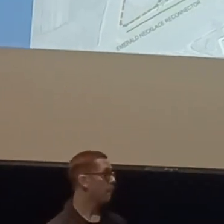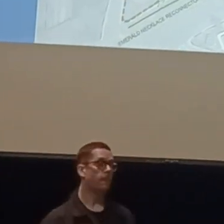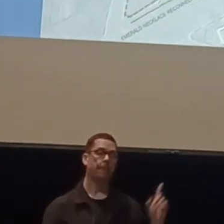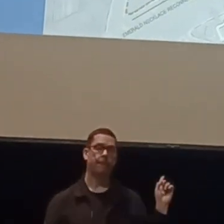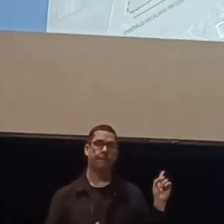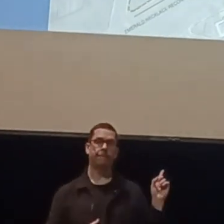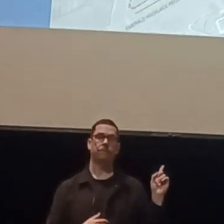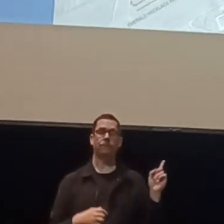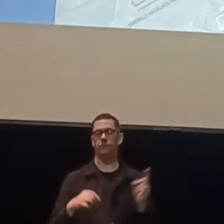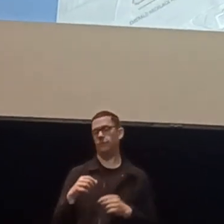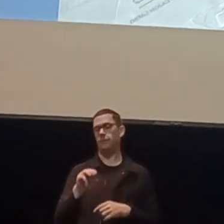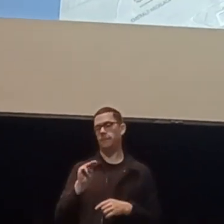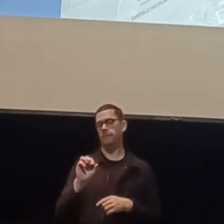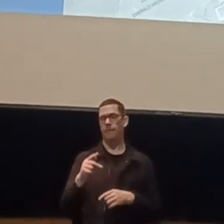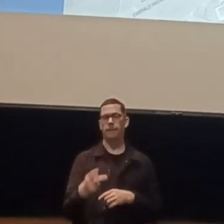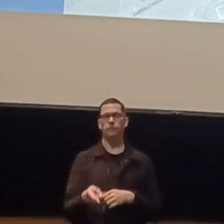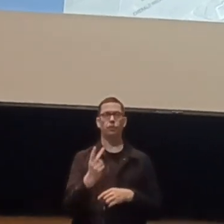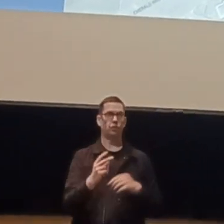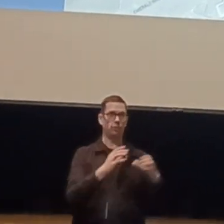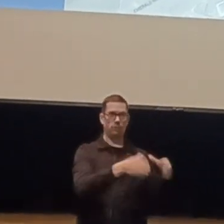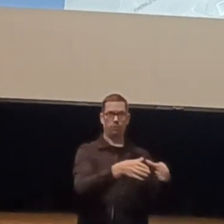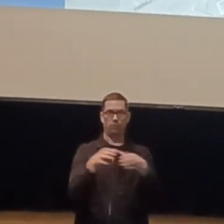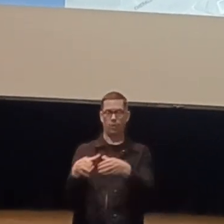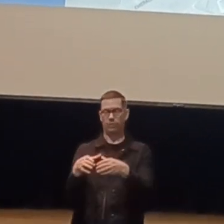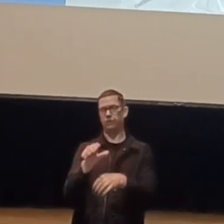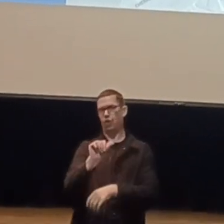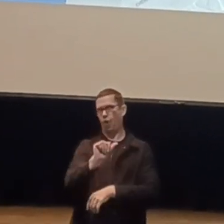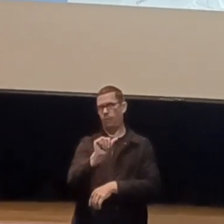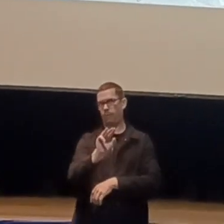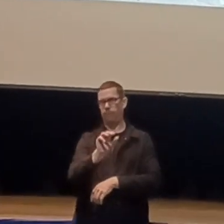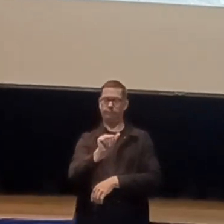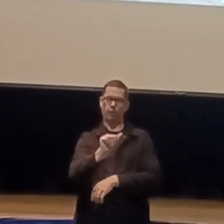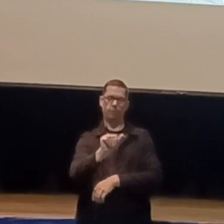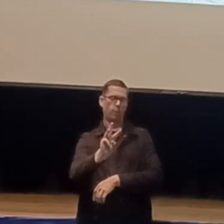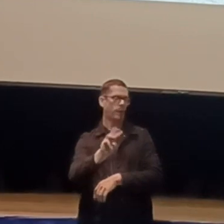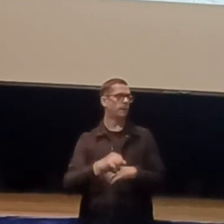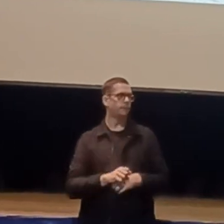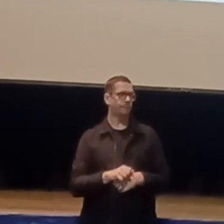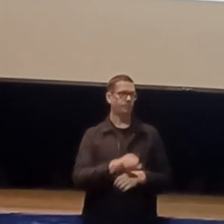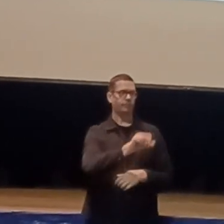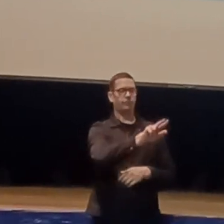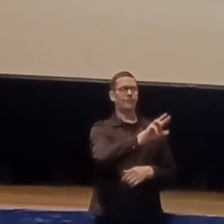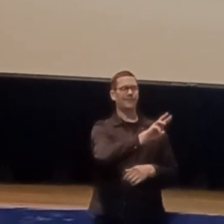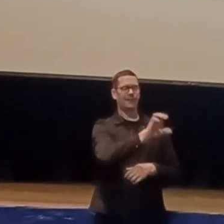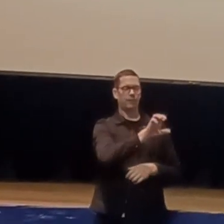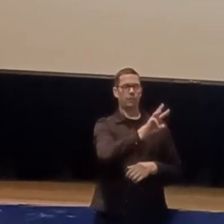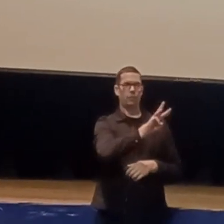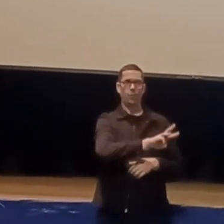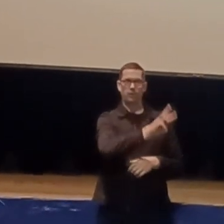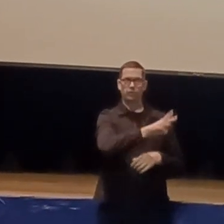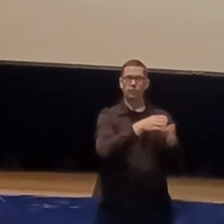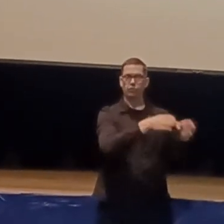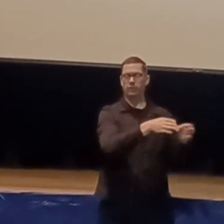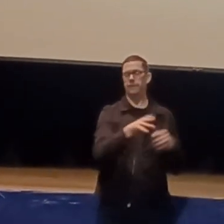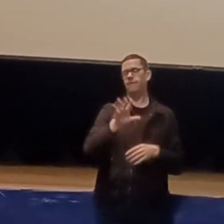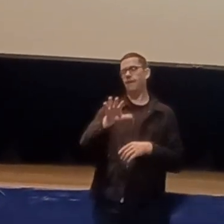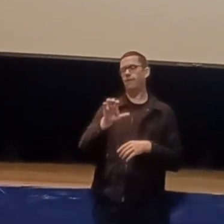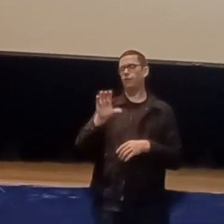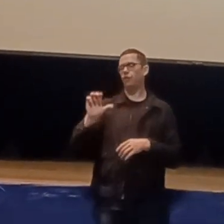two parcels that the MbTA owns at Arbor Way. One is at 3600 Washington Street and the other is 500 Arbor